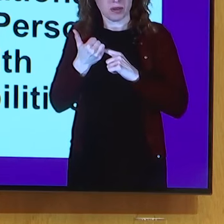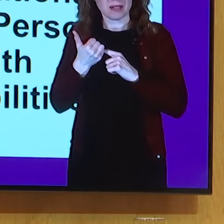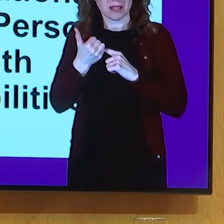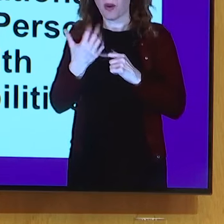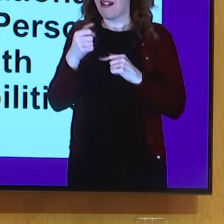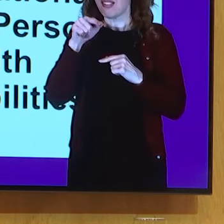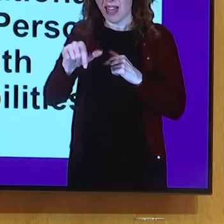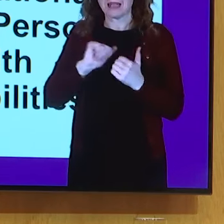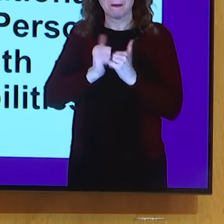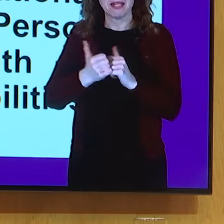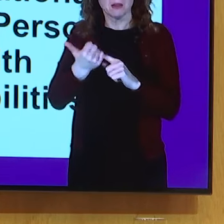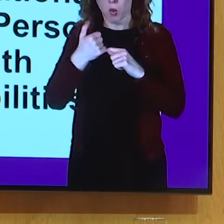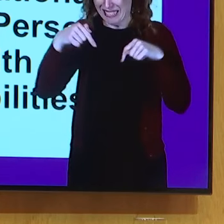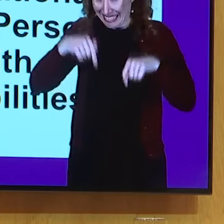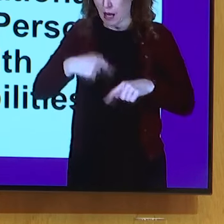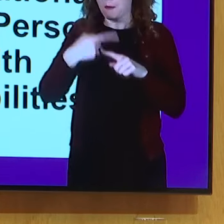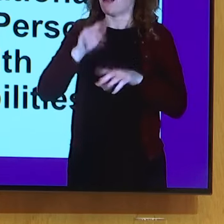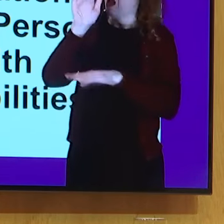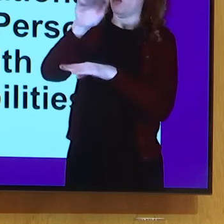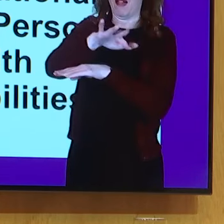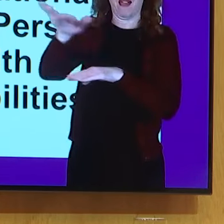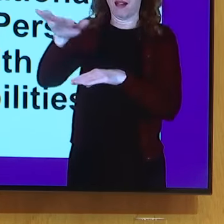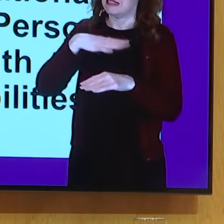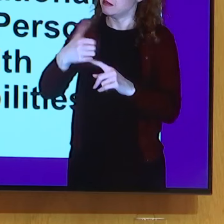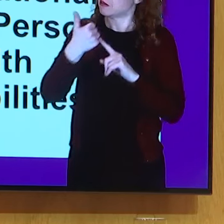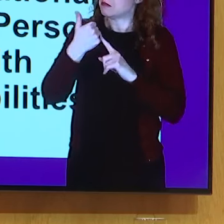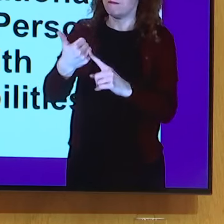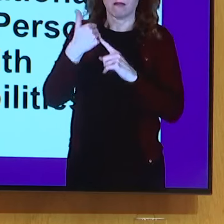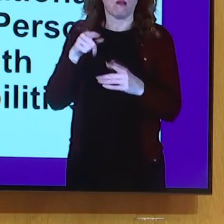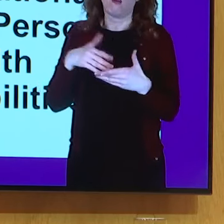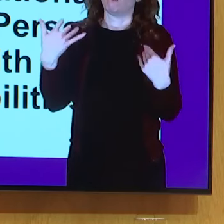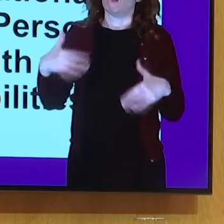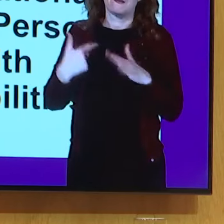not just in here, but out there from every one of you, is incredibly important.